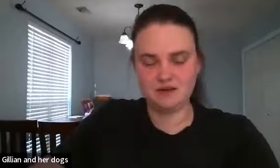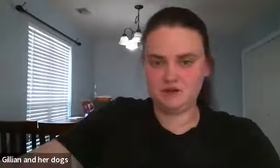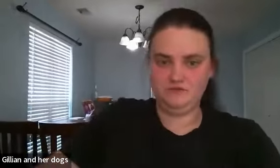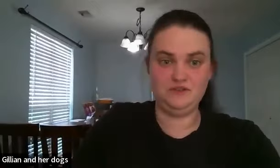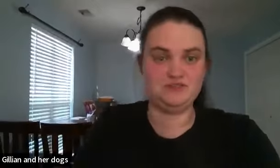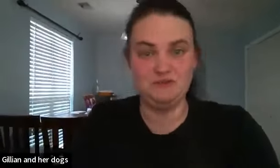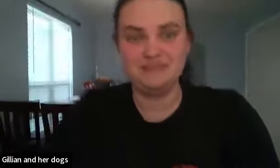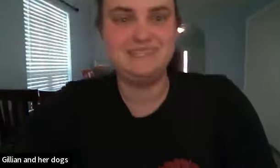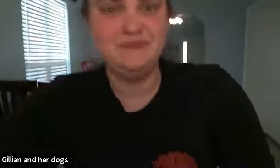better view so everyone can see me.